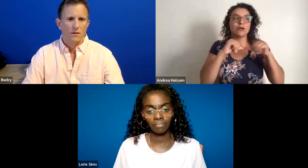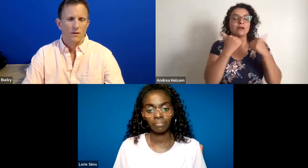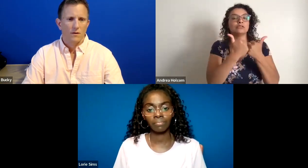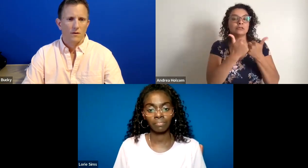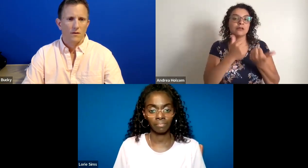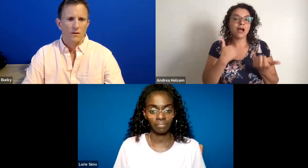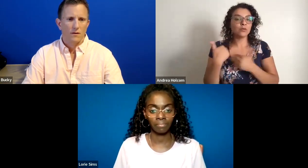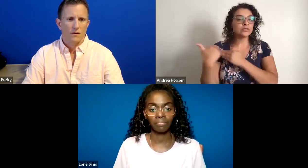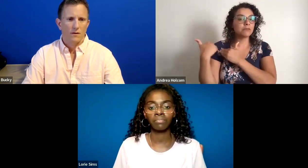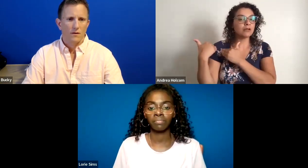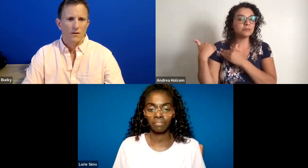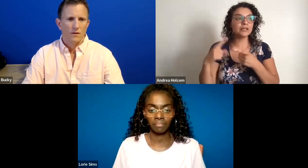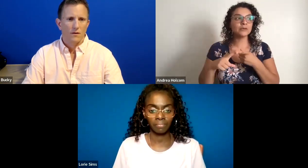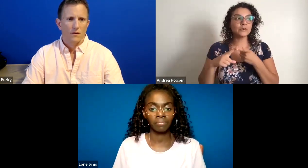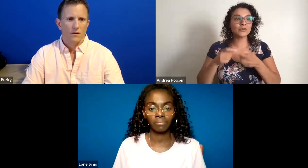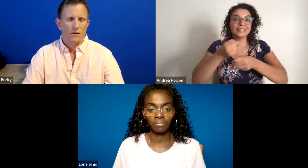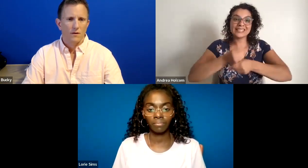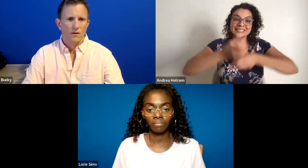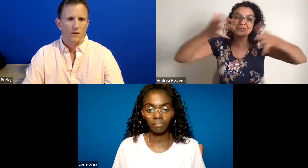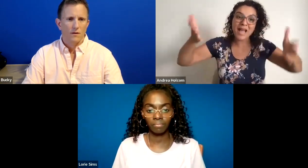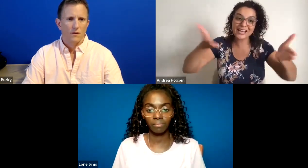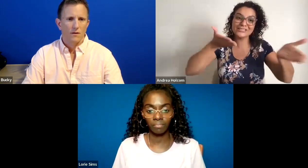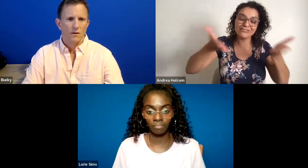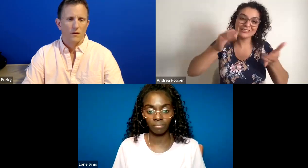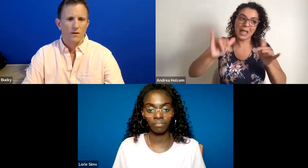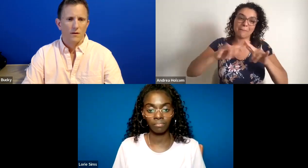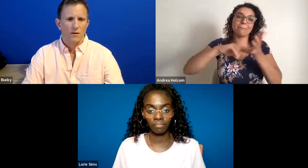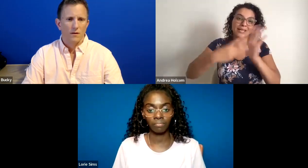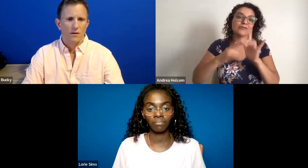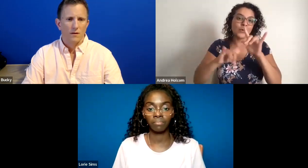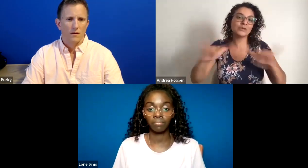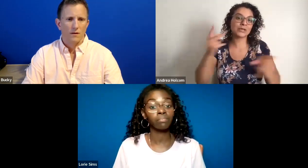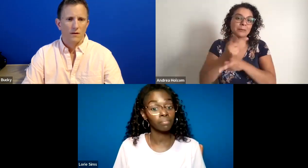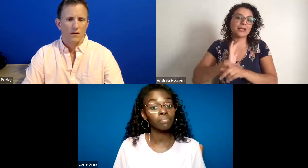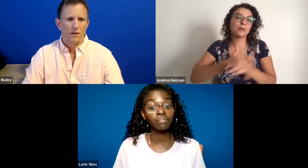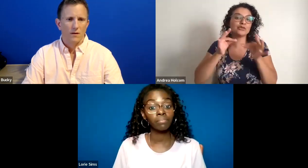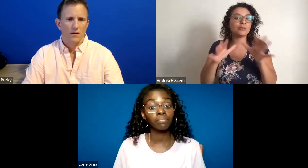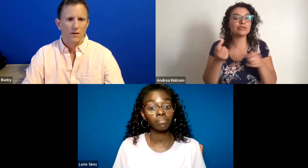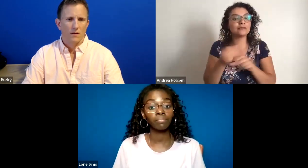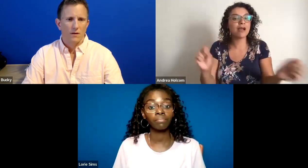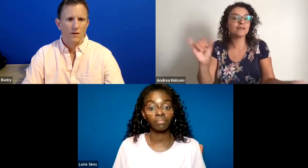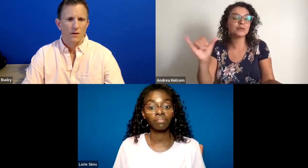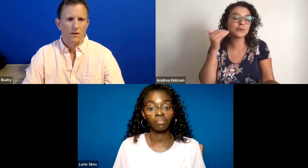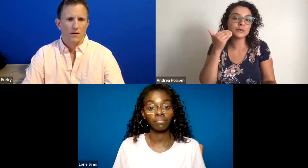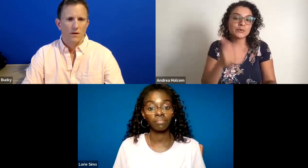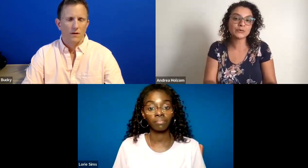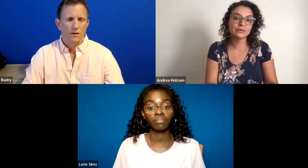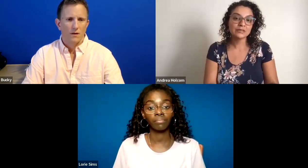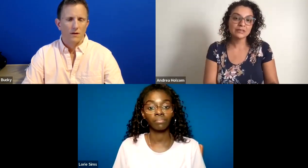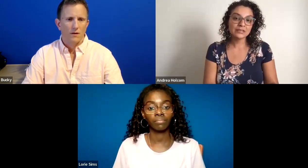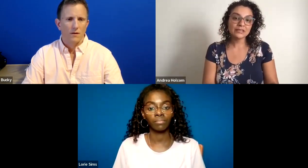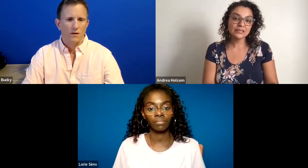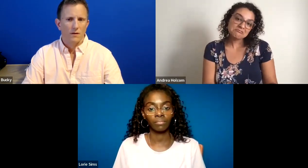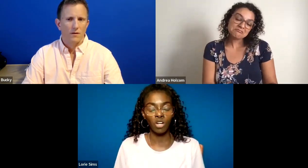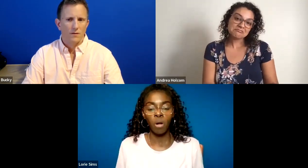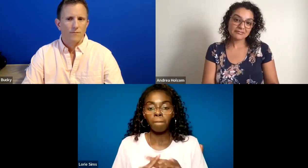field as a whole and the interpreting agencies do hold accountability to expand their services in a meaningful way to keep our interpreters